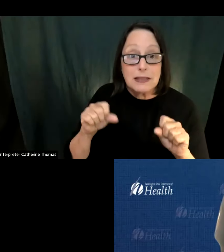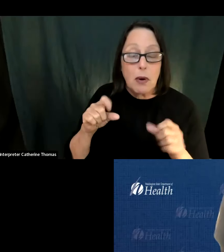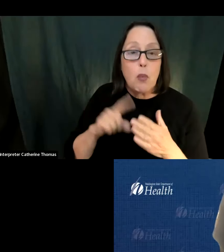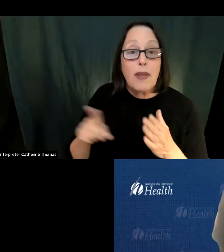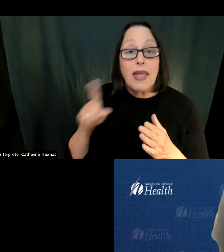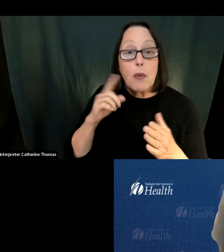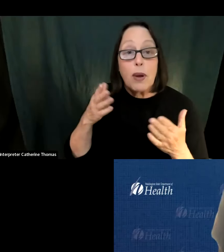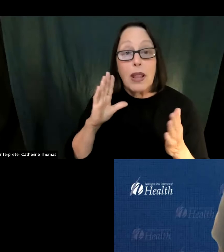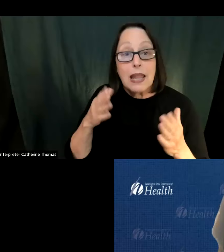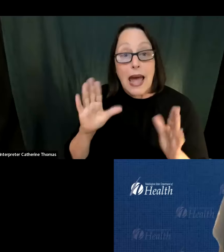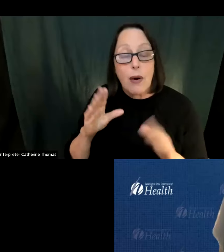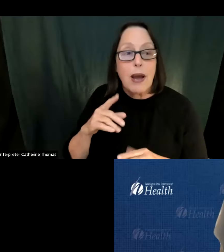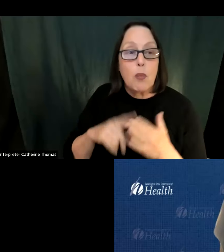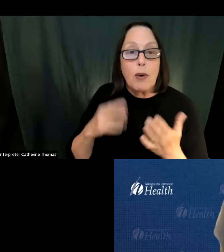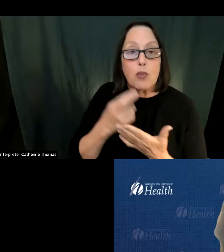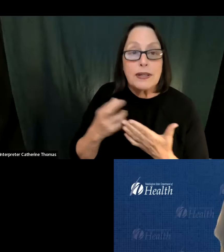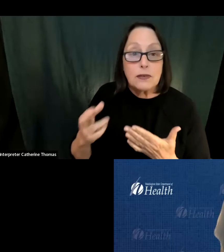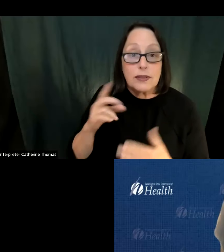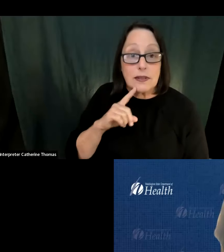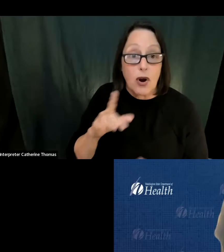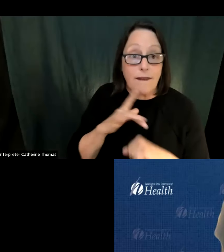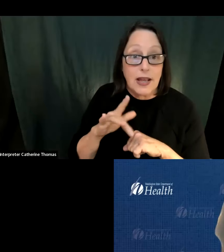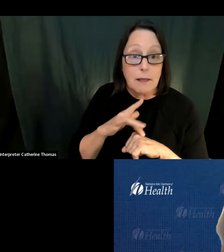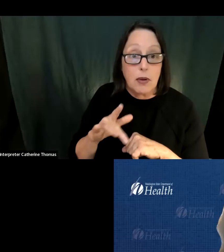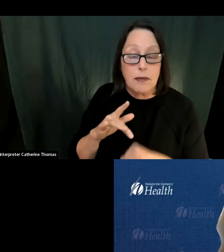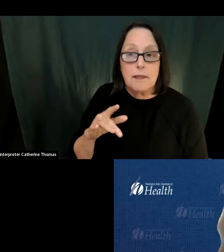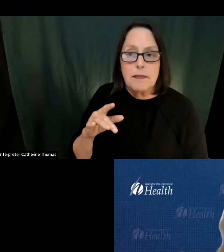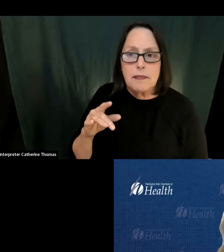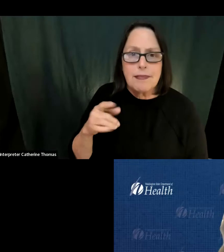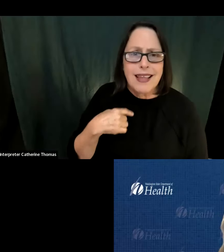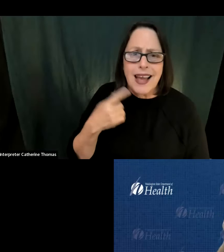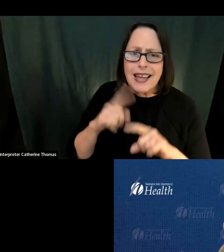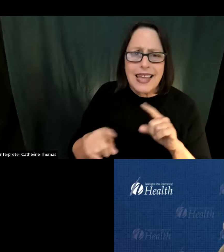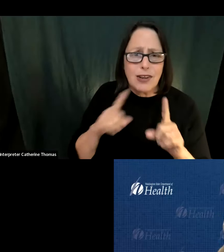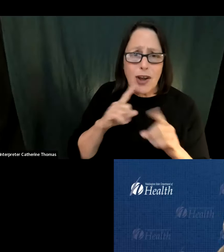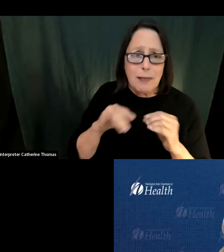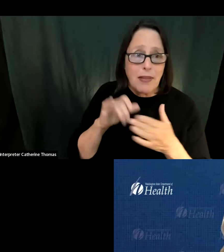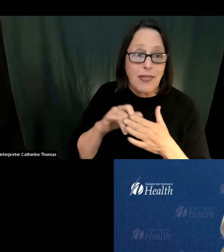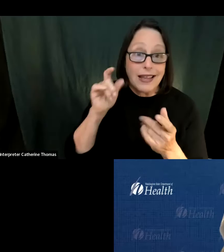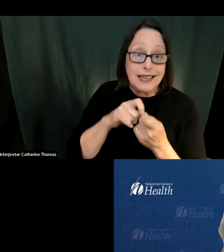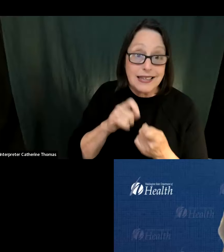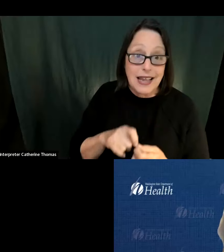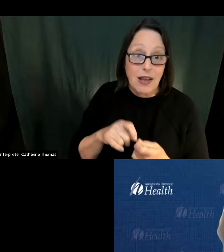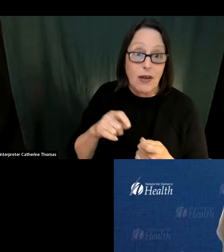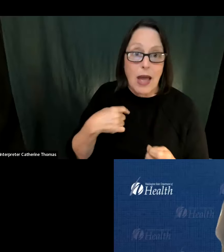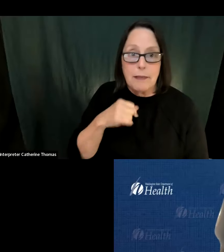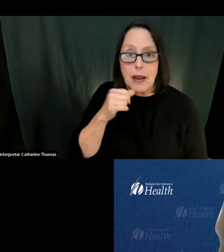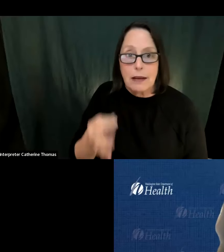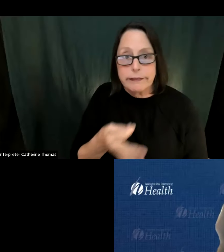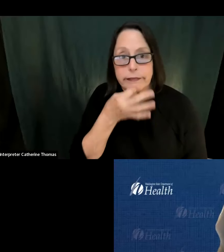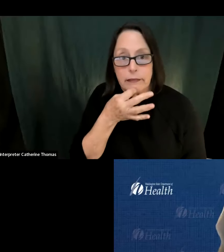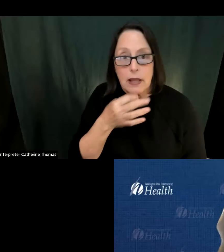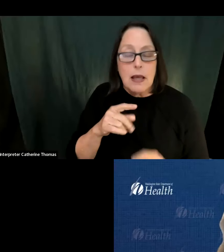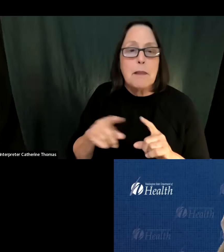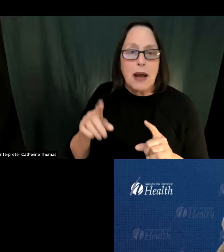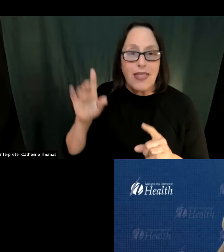and also with what resources are available. And so I can't speak to it in detail with expertise, but I just want to highlight that